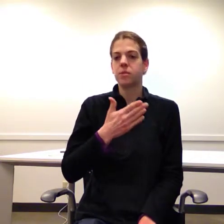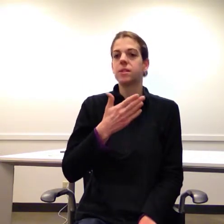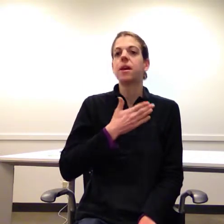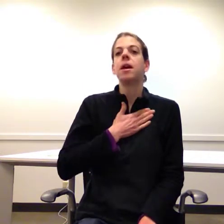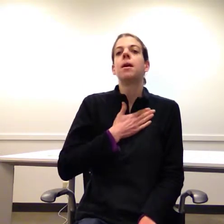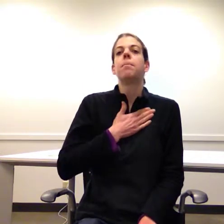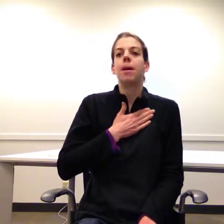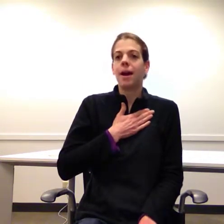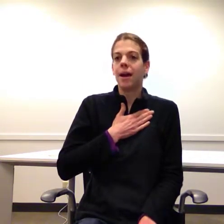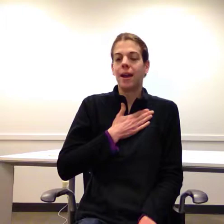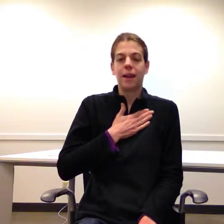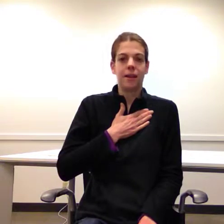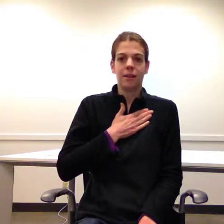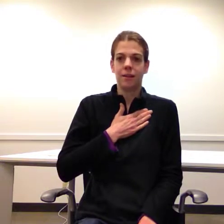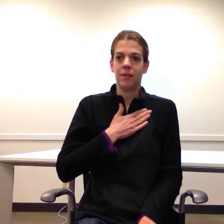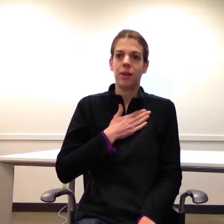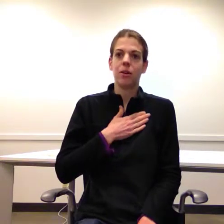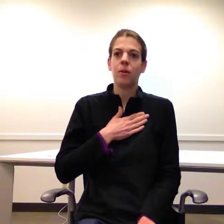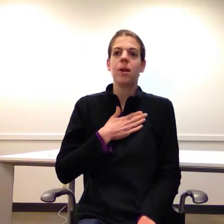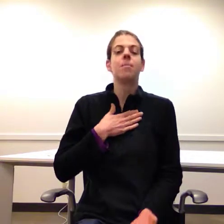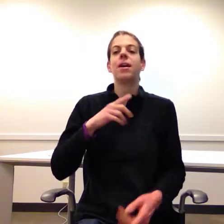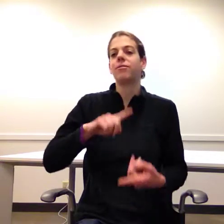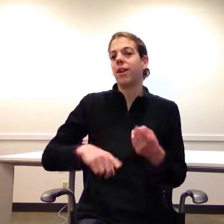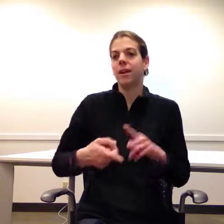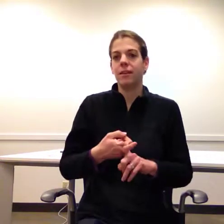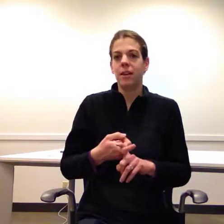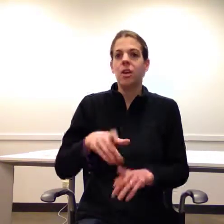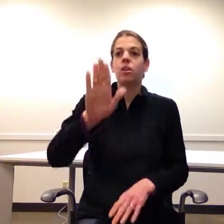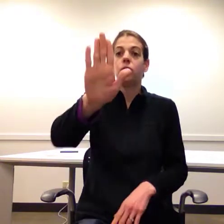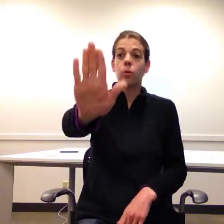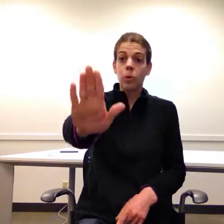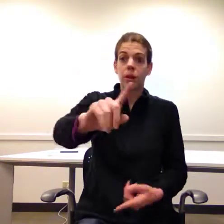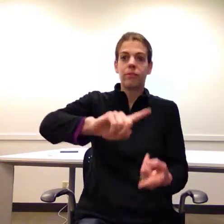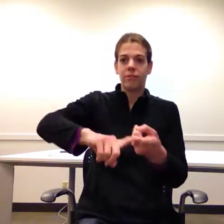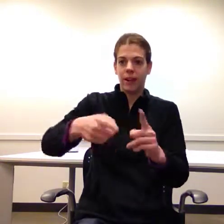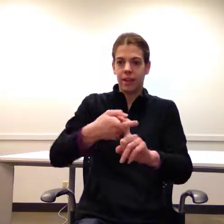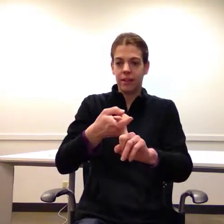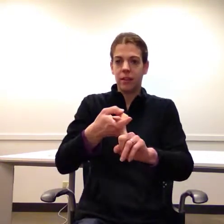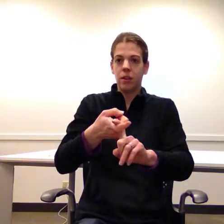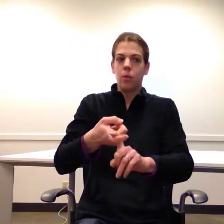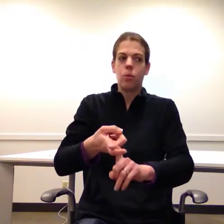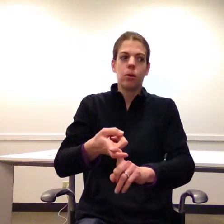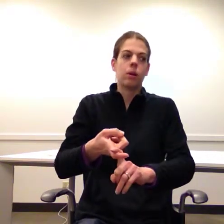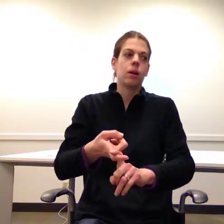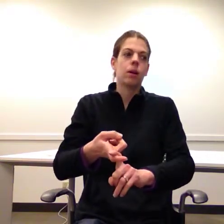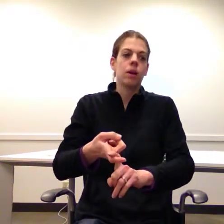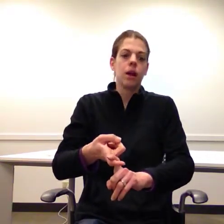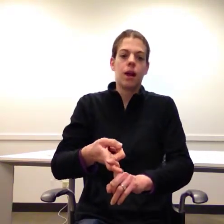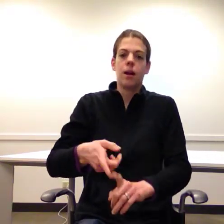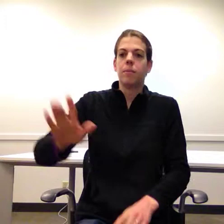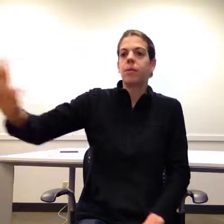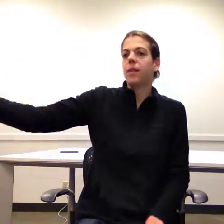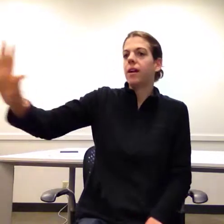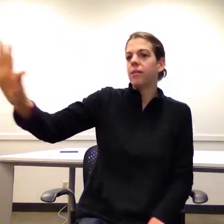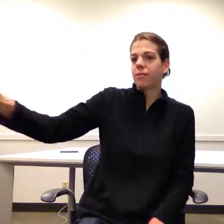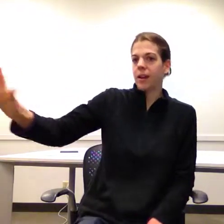it's my, my friend, your friend, or their